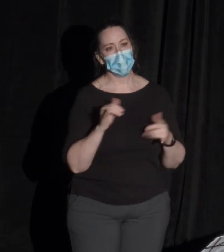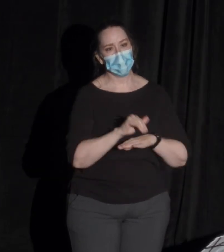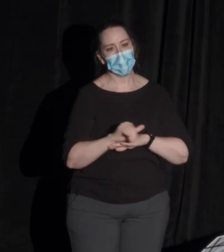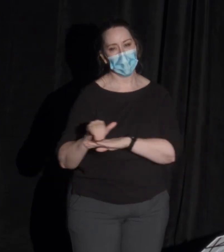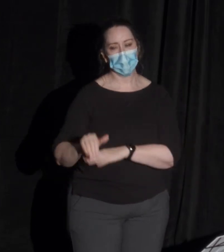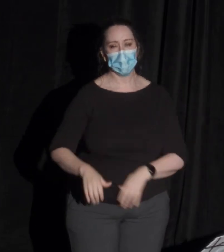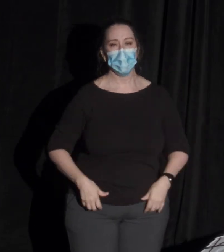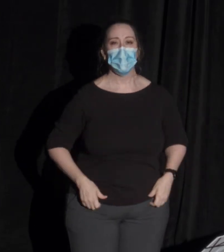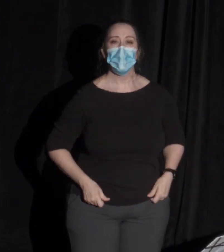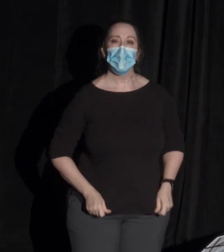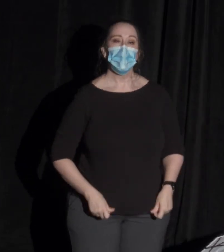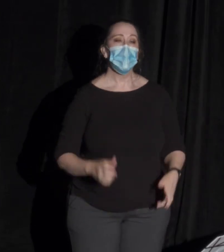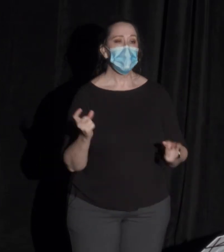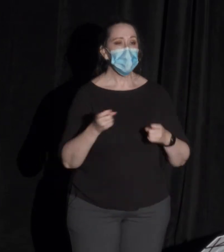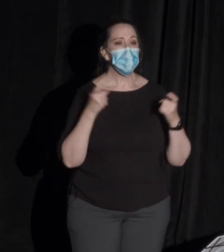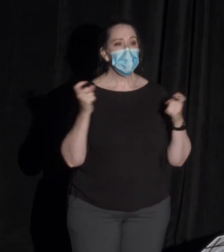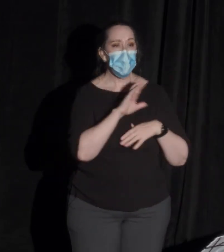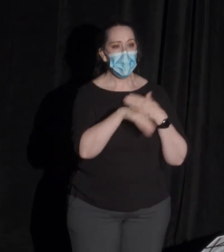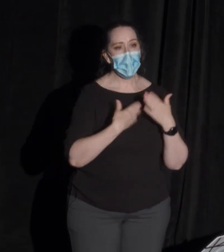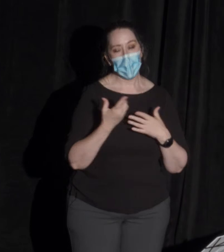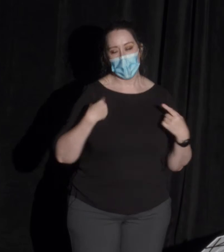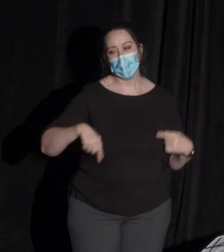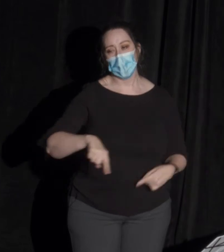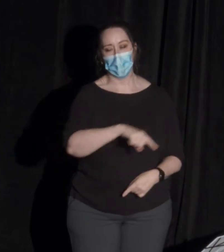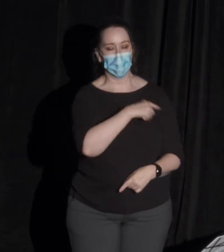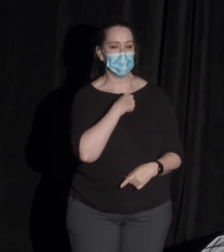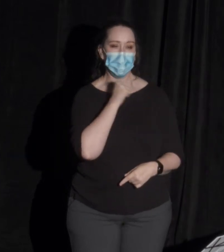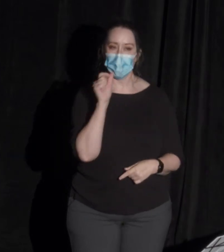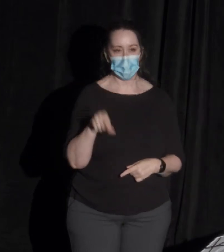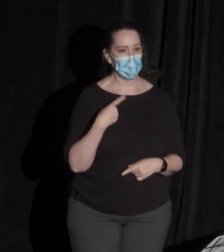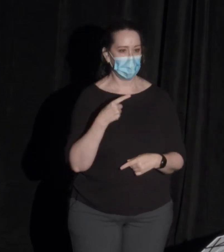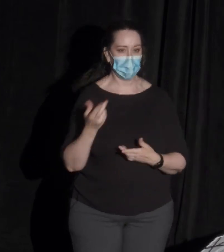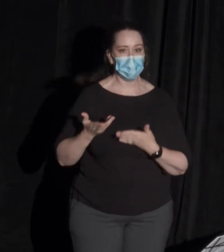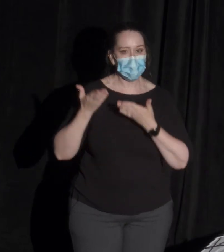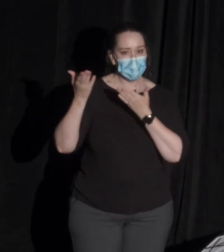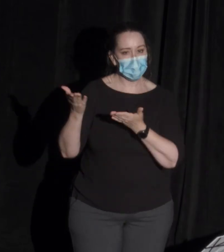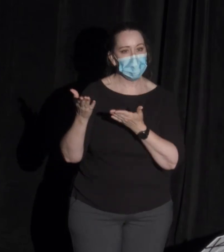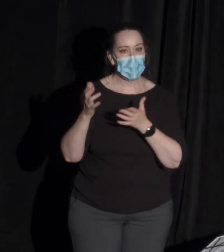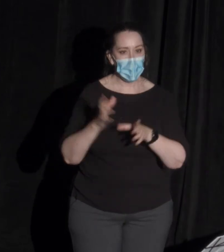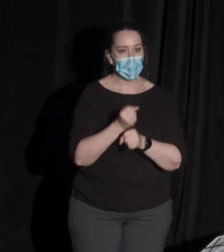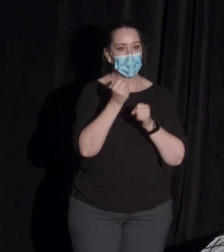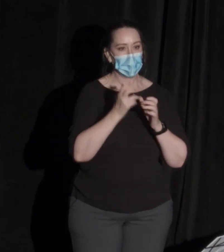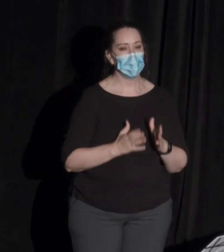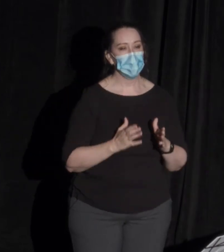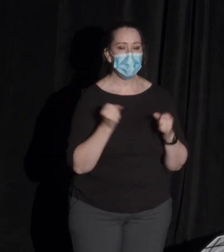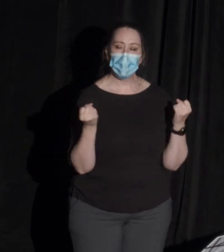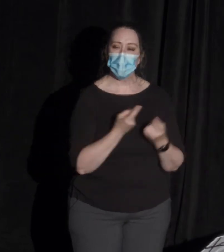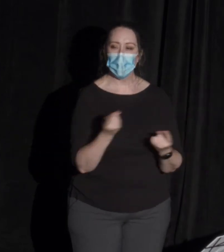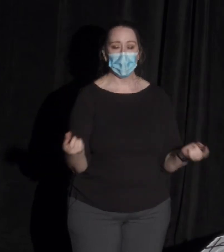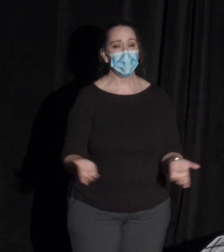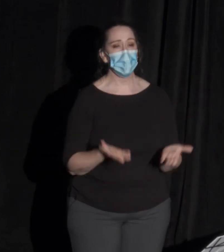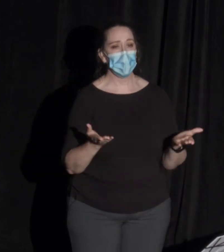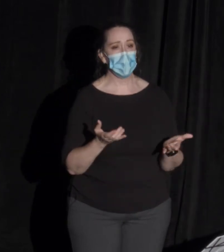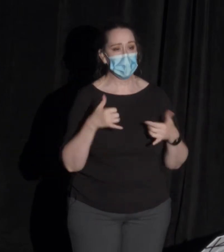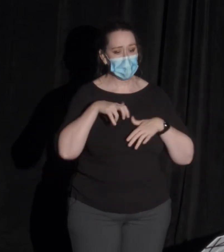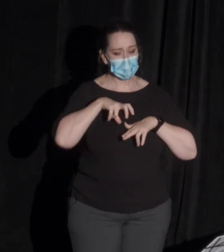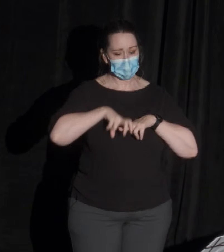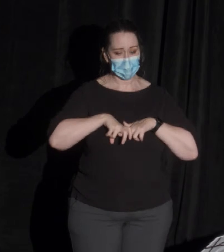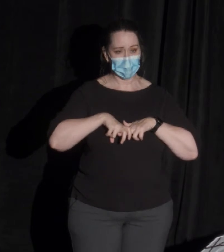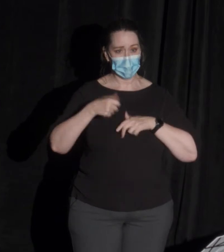want to celebrate all of us, not just the nominees and winners, but everybody who is here. If you are sitting in this room, if